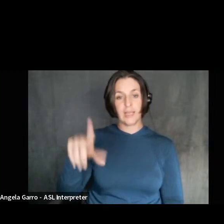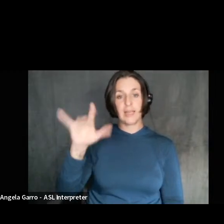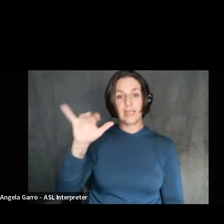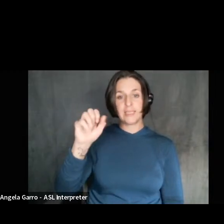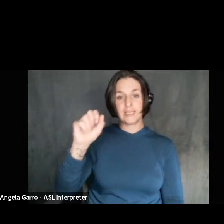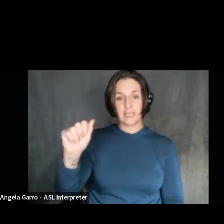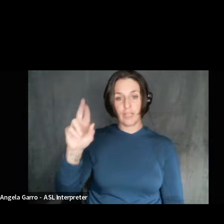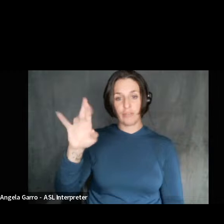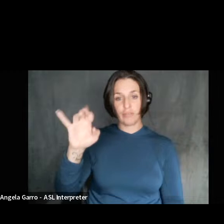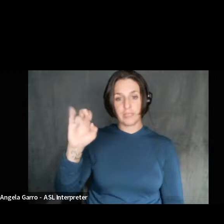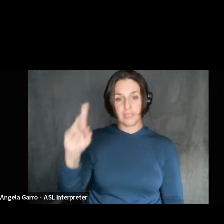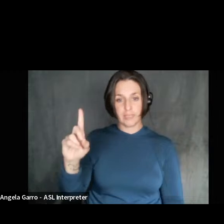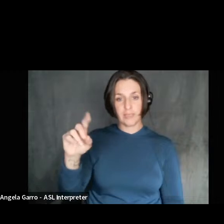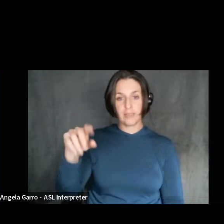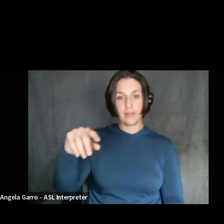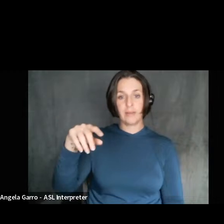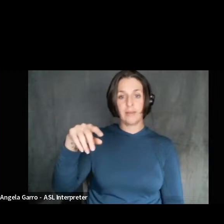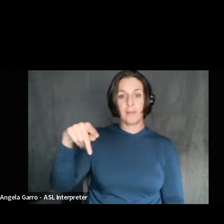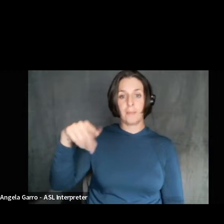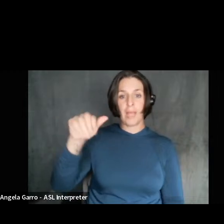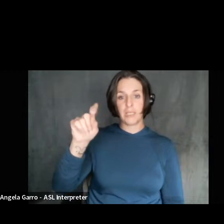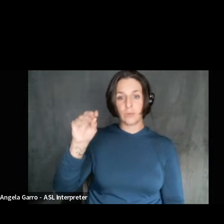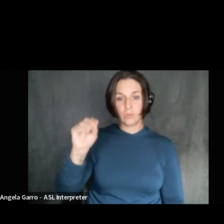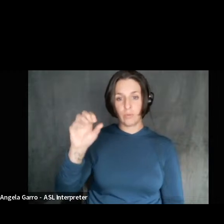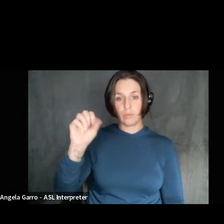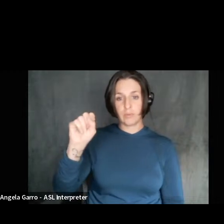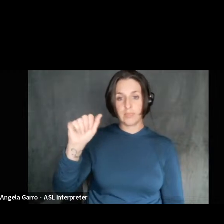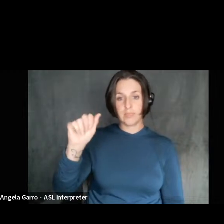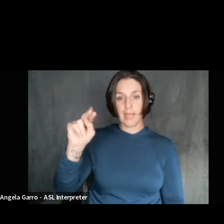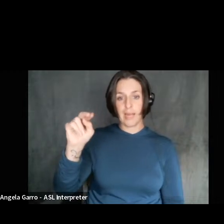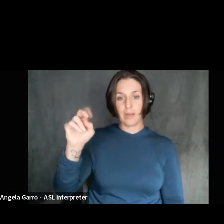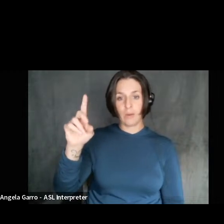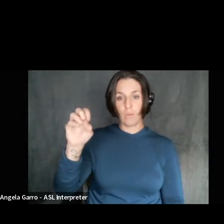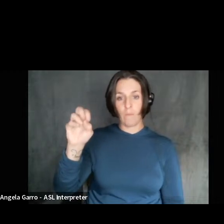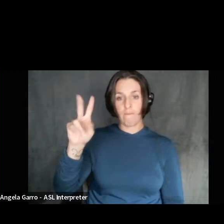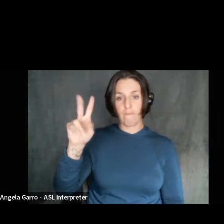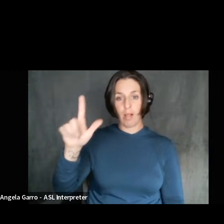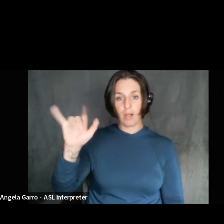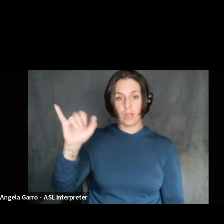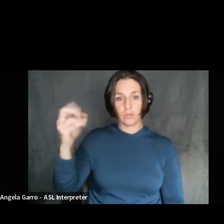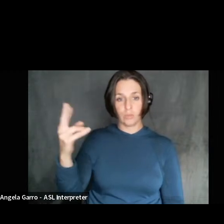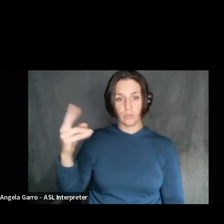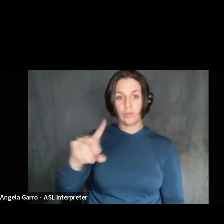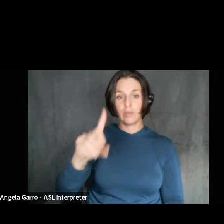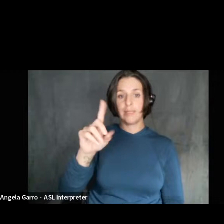Fasto Sandoval Jr., Danielle Tostado. Danielle.